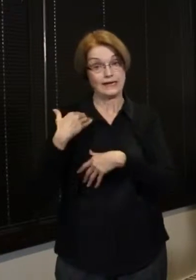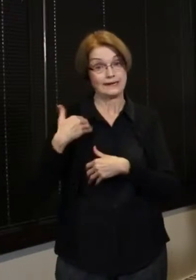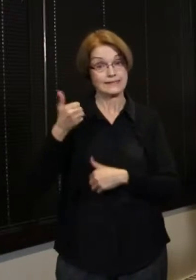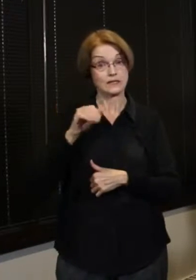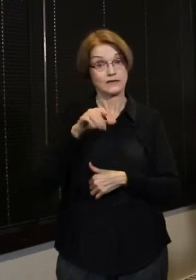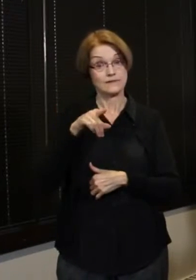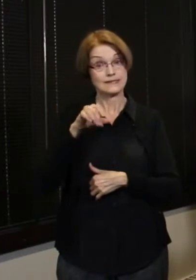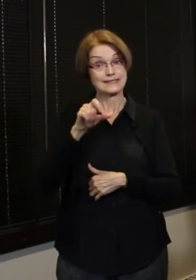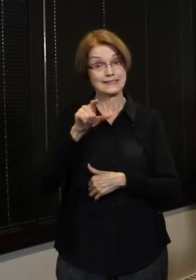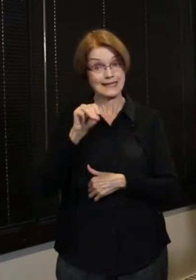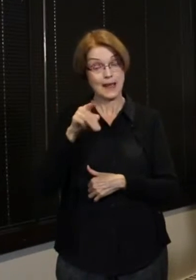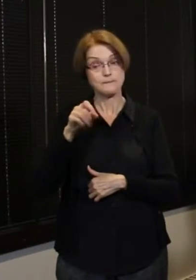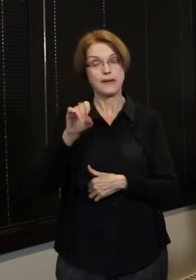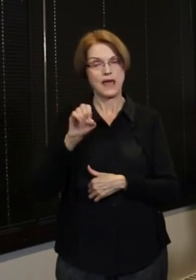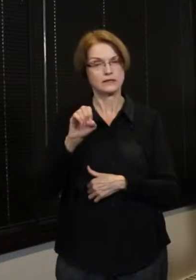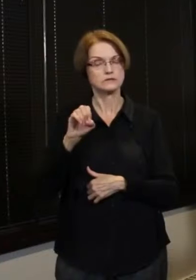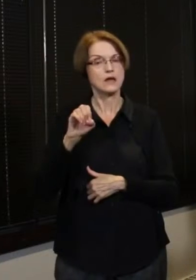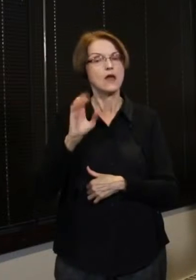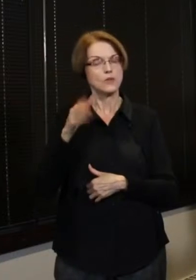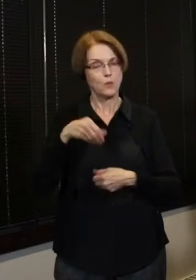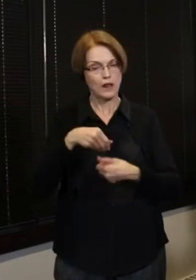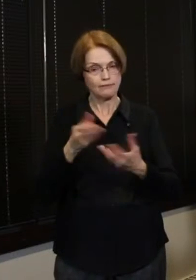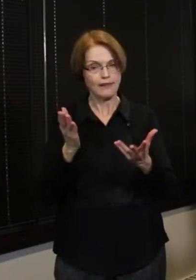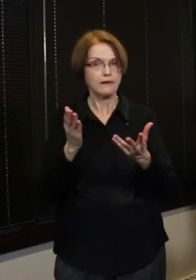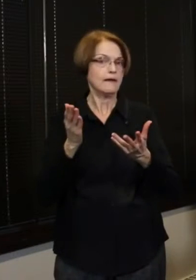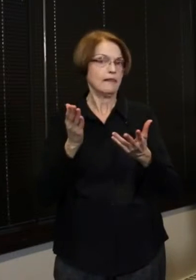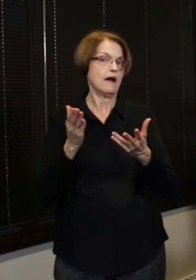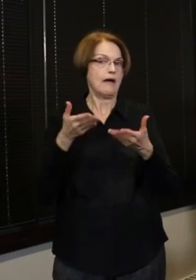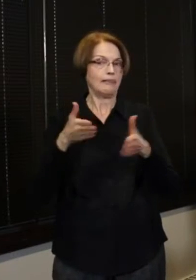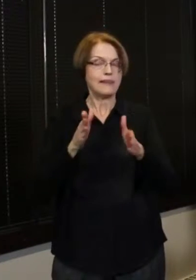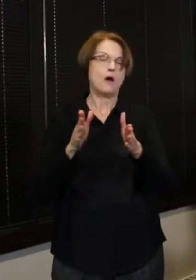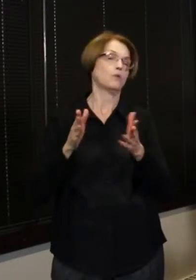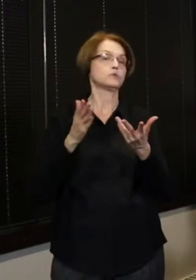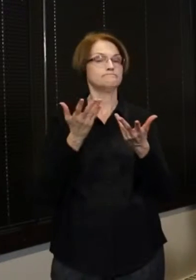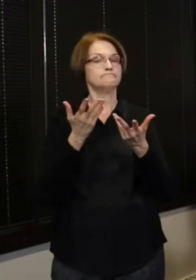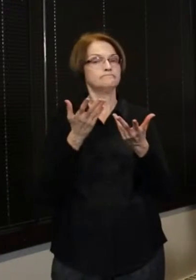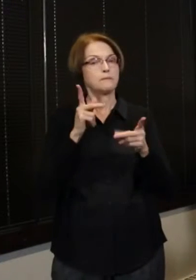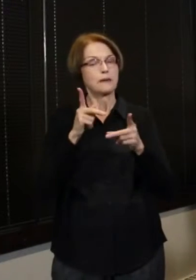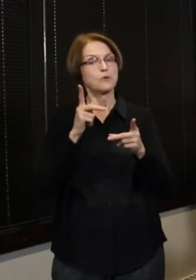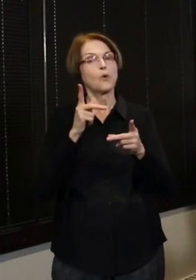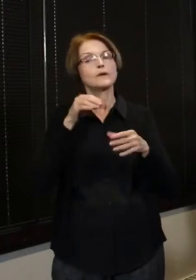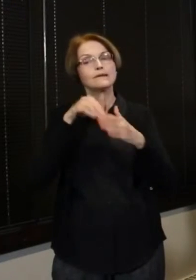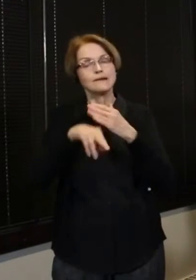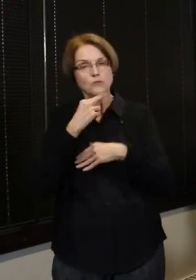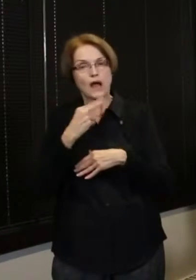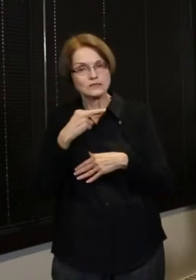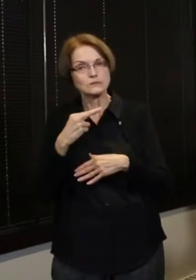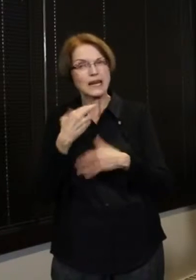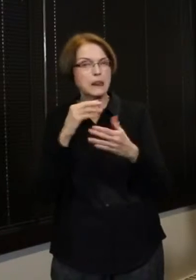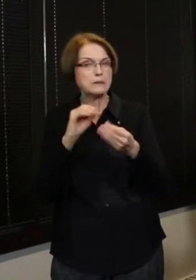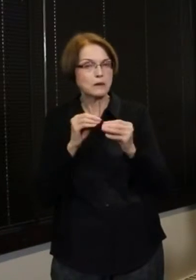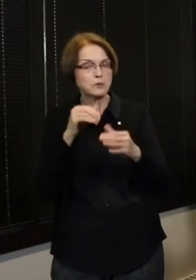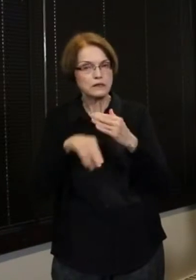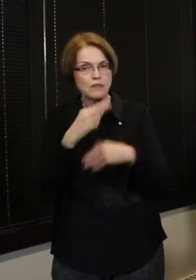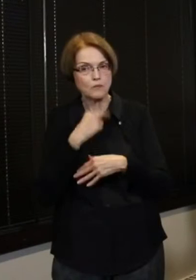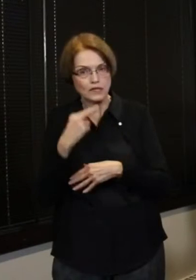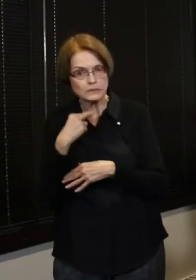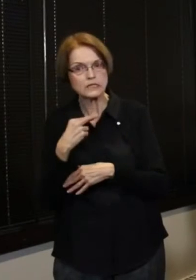he will allow limited indoor dining to resume if cases remain stable. Is this something that is realistic and/or